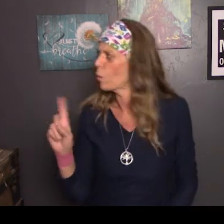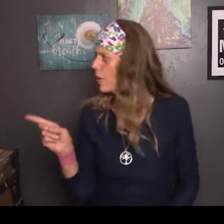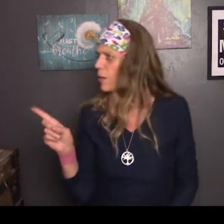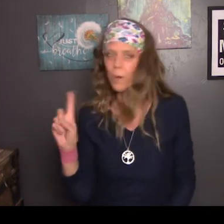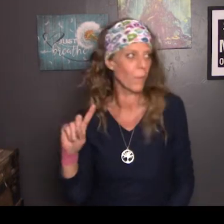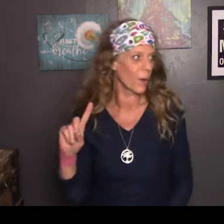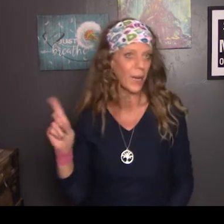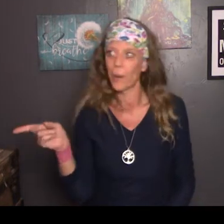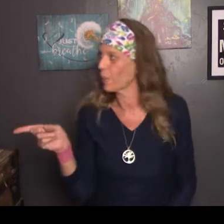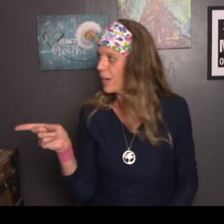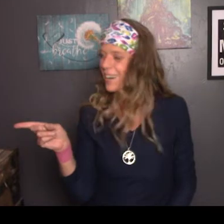where.